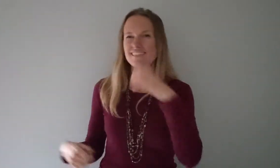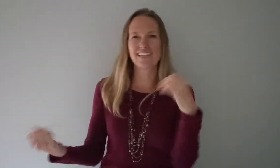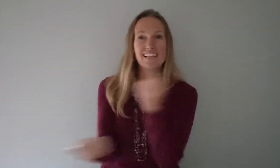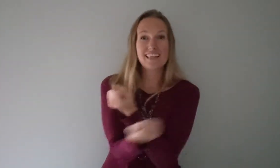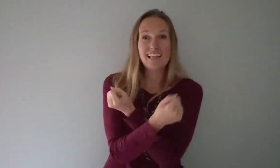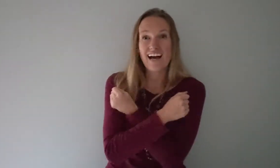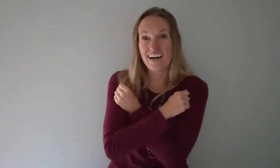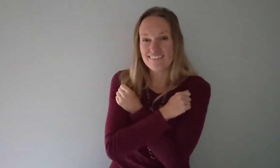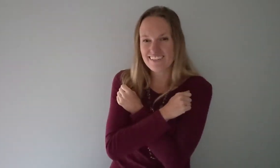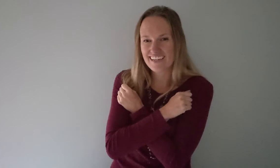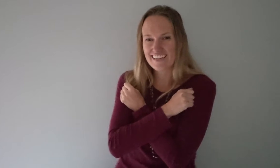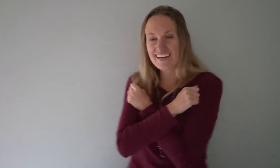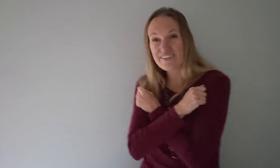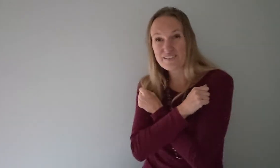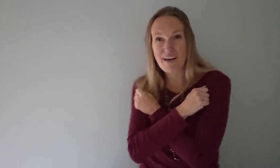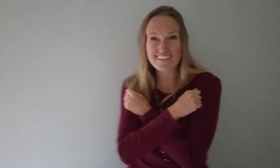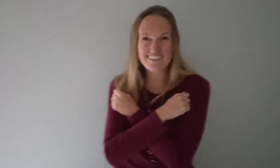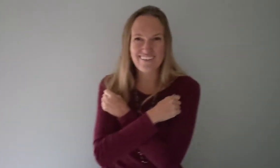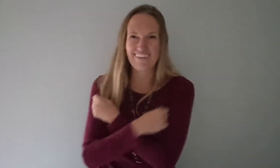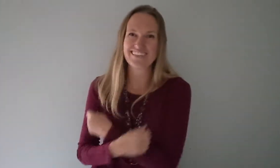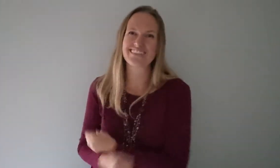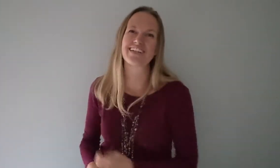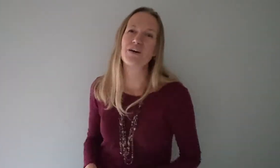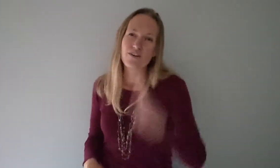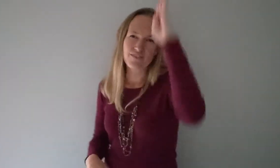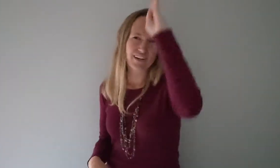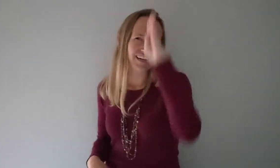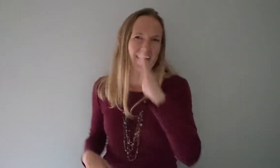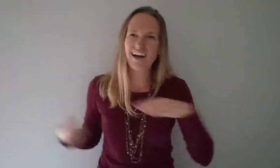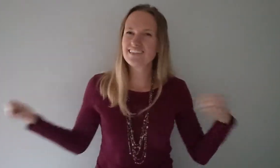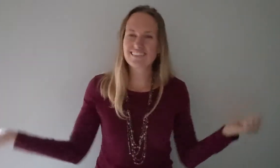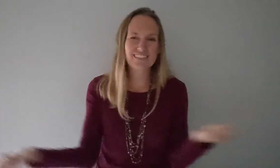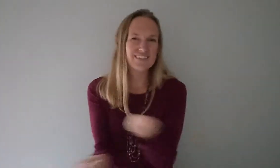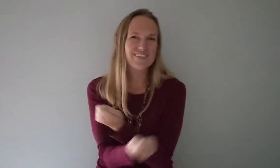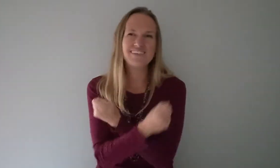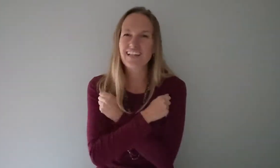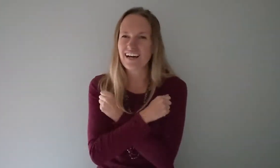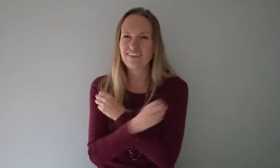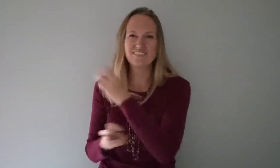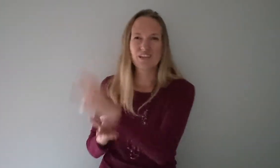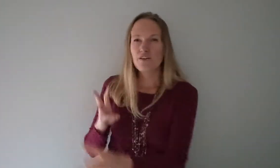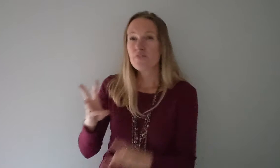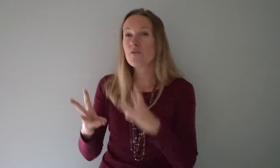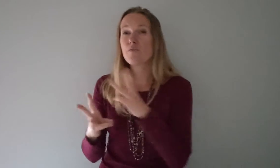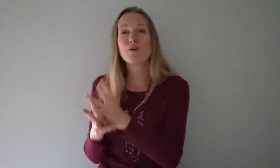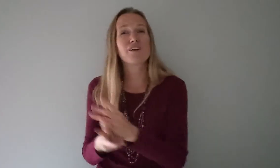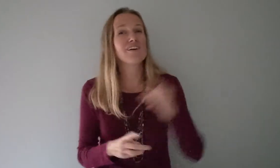amazing love. And then it goes back to the chorus. For God so loved the world